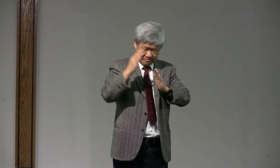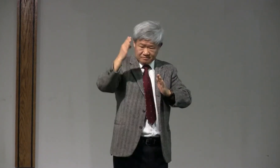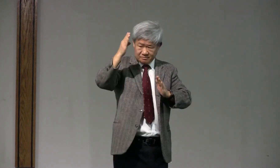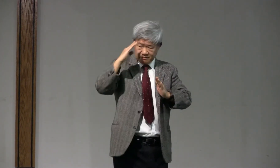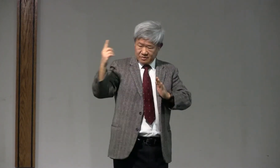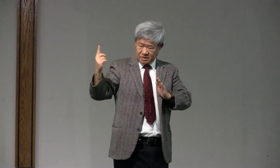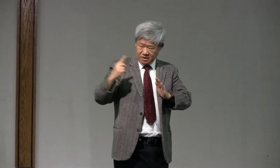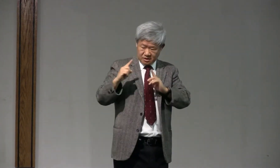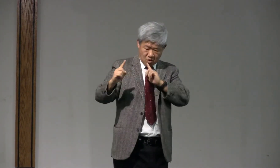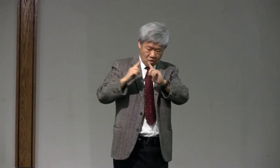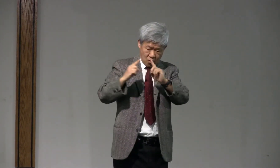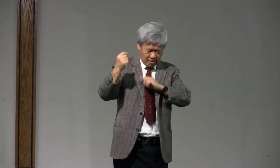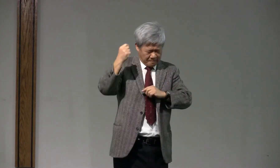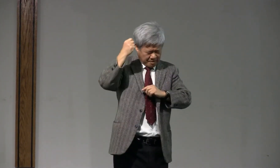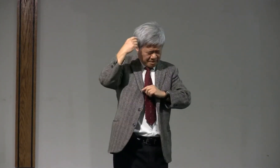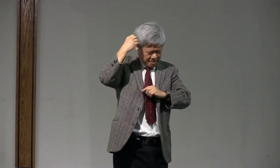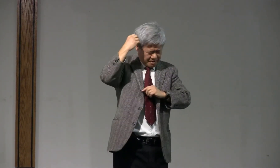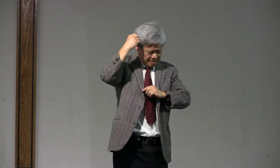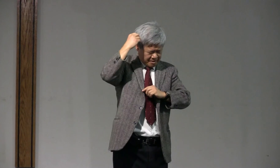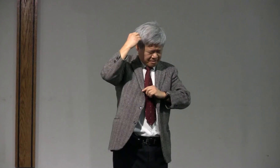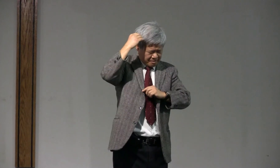He meditated. God spoke to him.